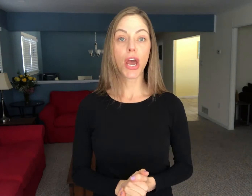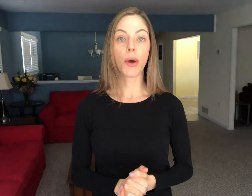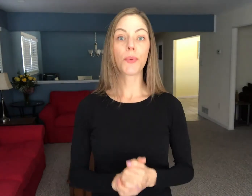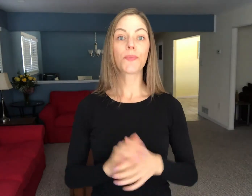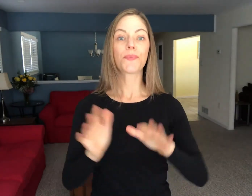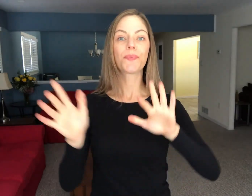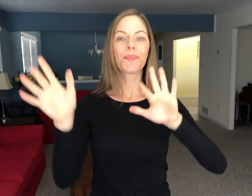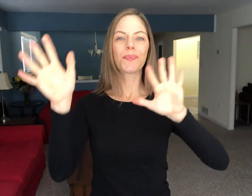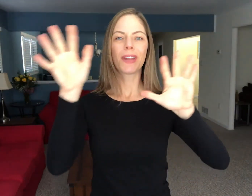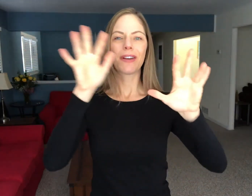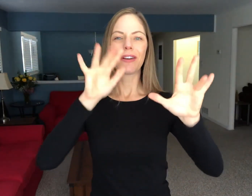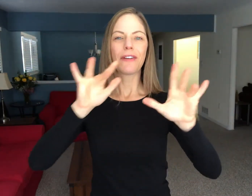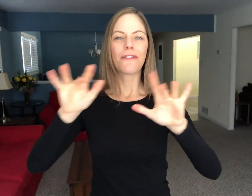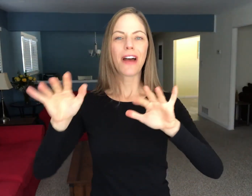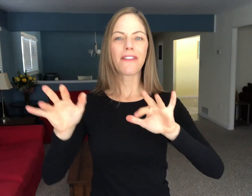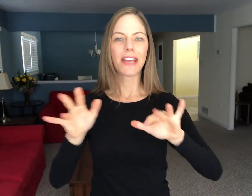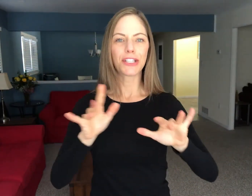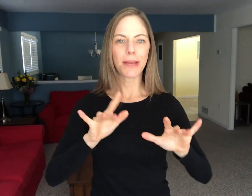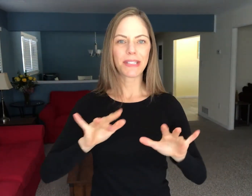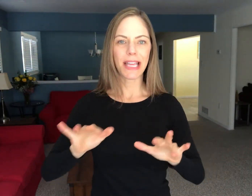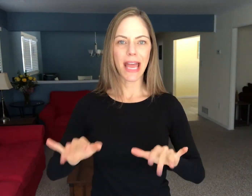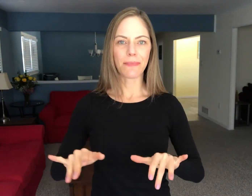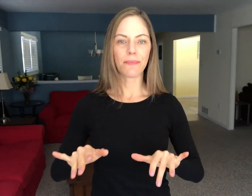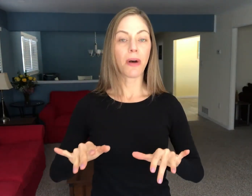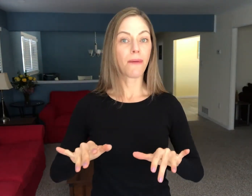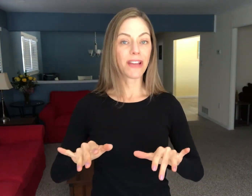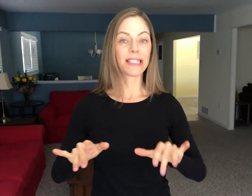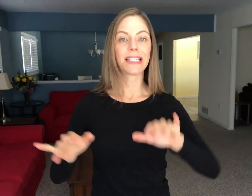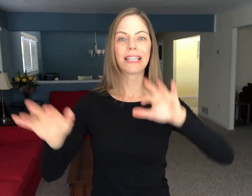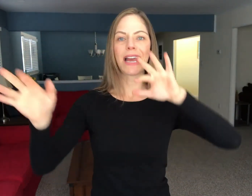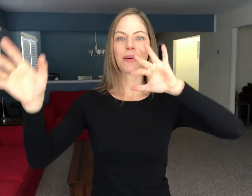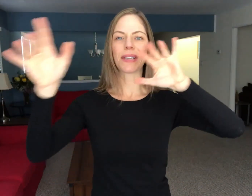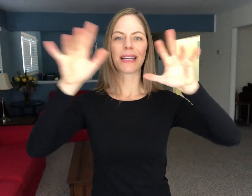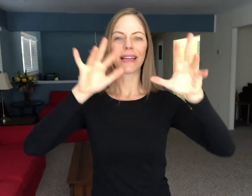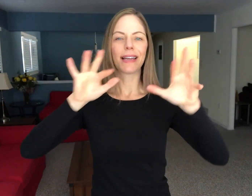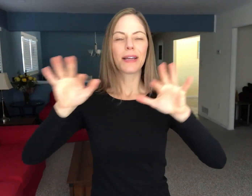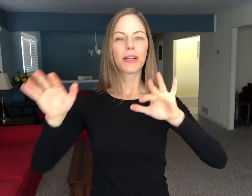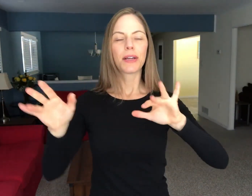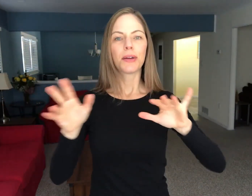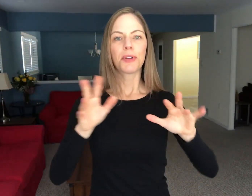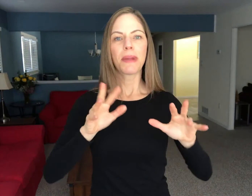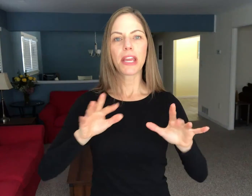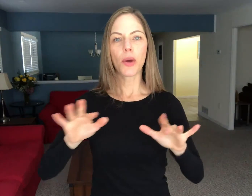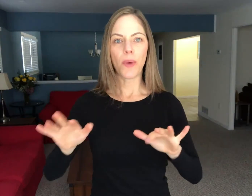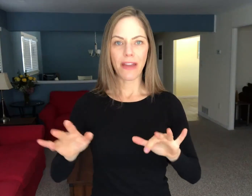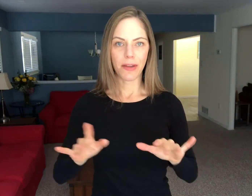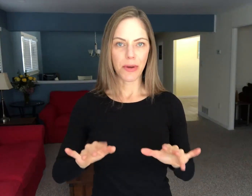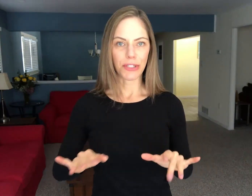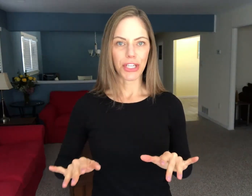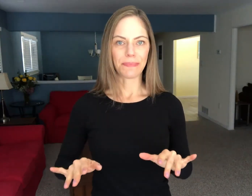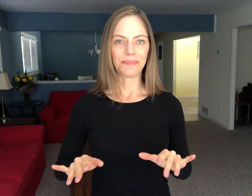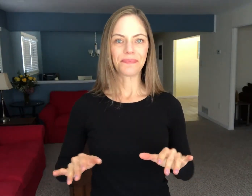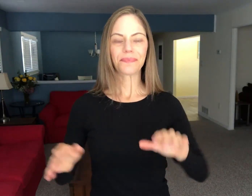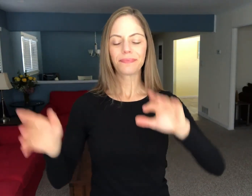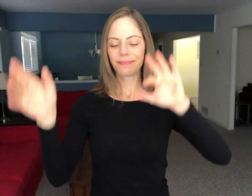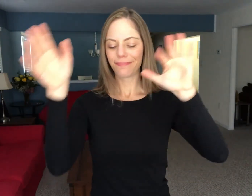Snow, 5 hand shapes again, palm facing down, but you're making a wavy motion.